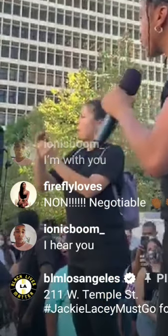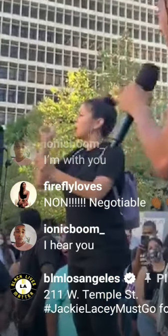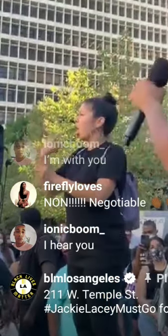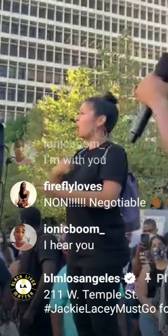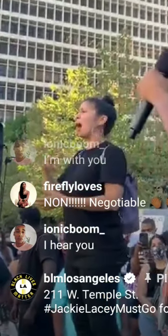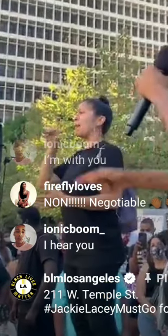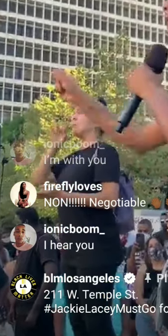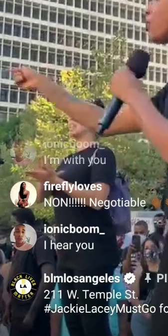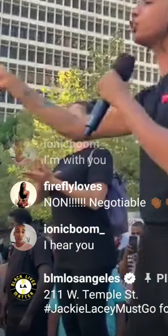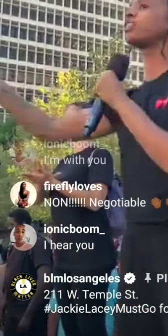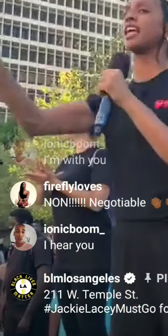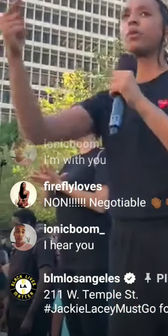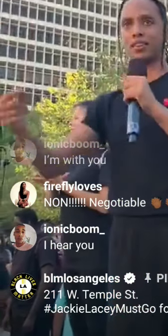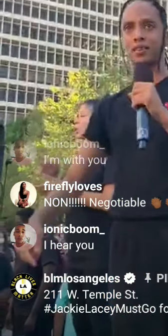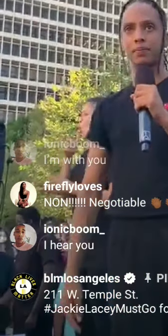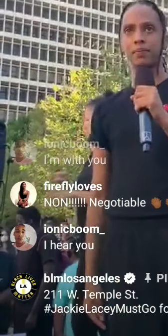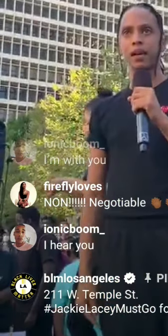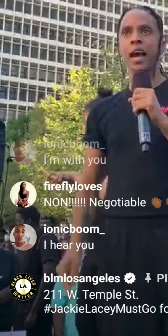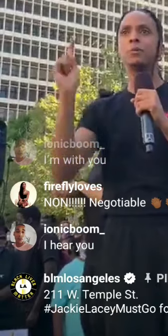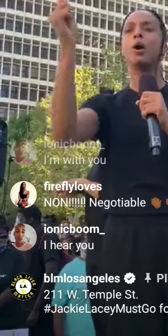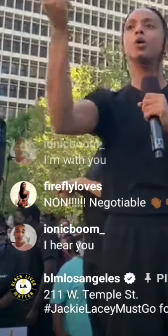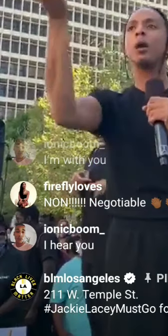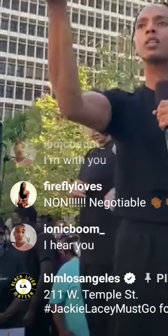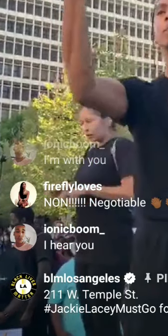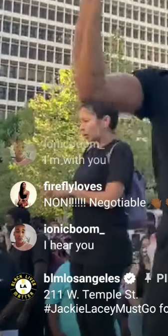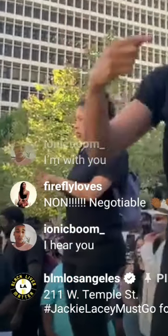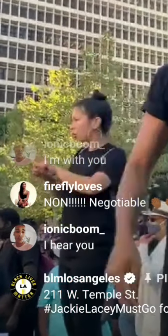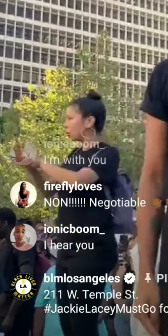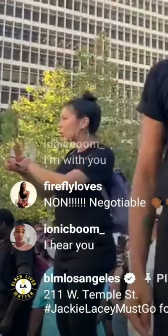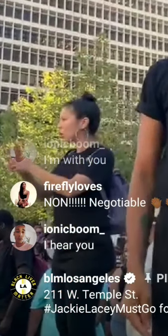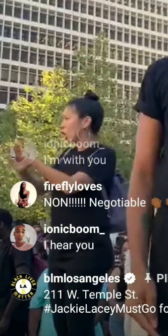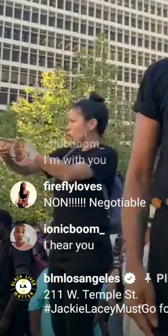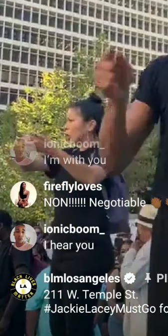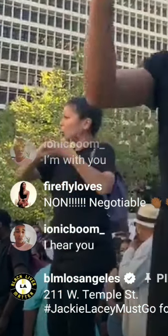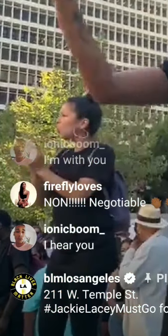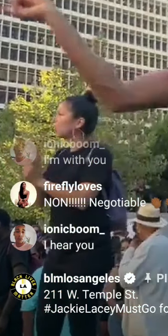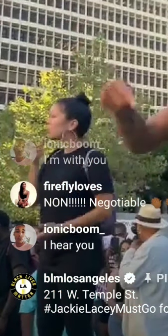everyone around you has in your lives, but those of us here, we have learned